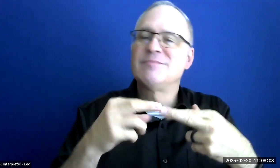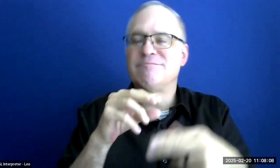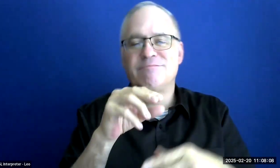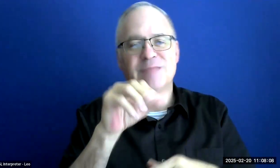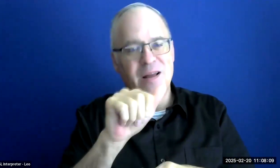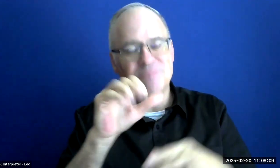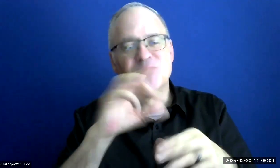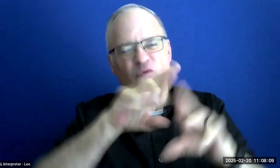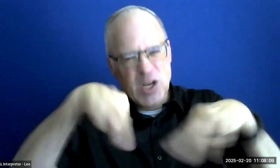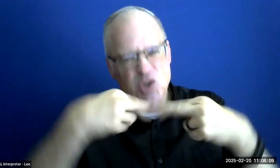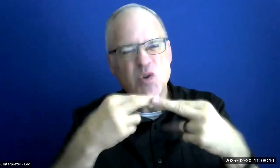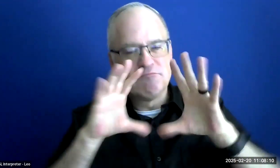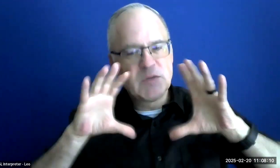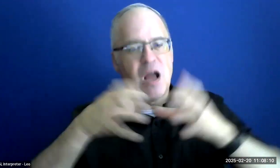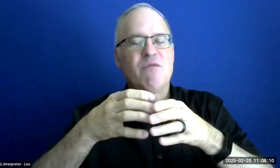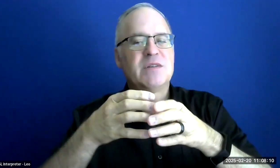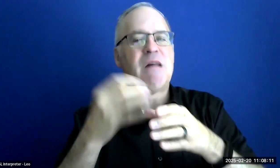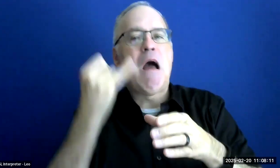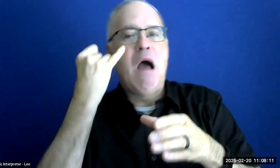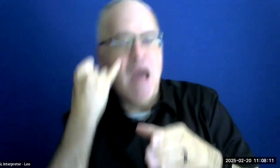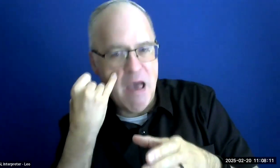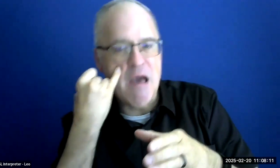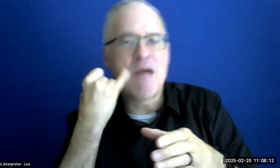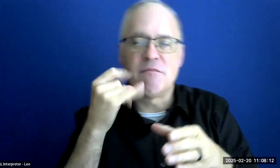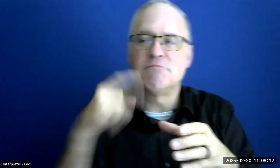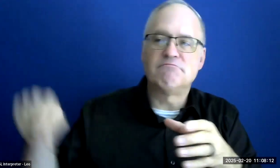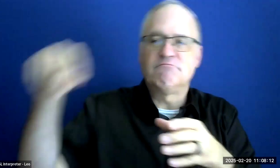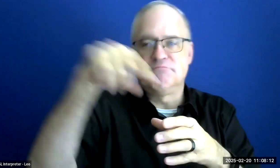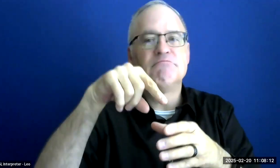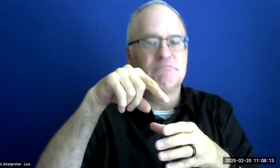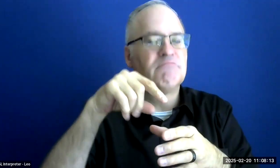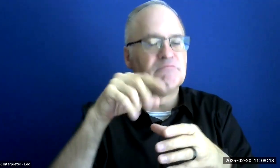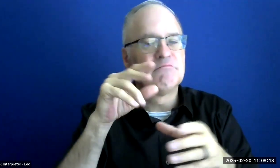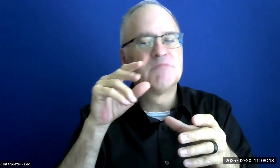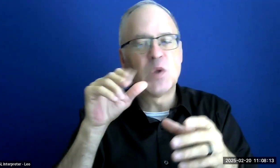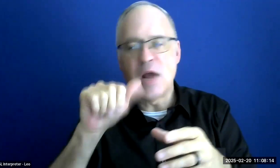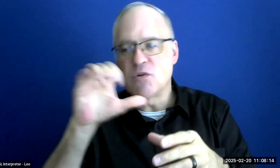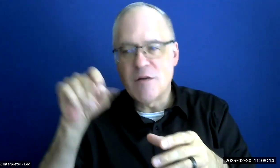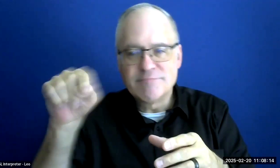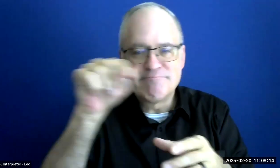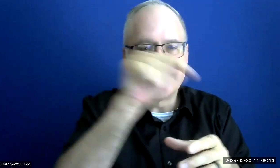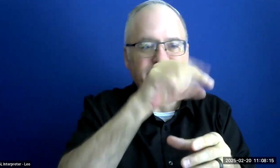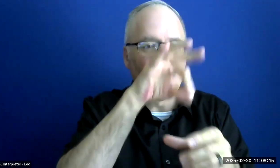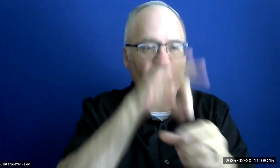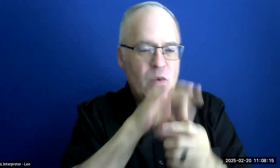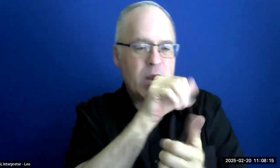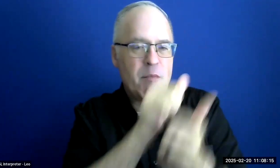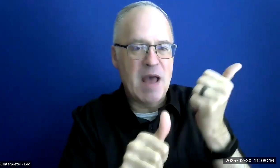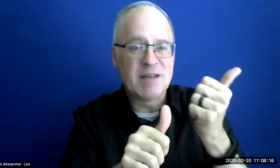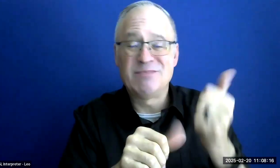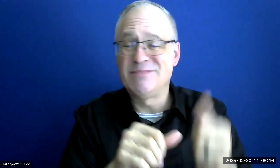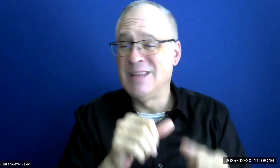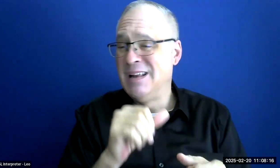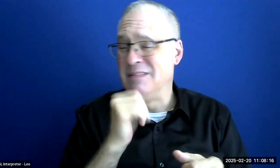if and only if annual conference voters ratify the regionalization amendment package. If regionalization does not receive